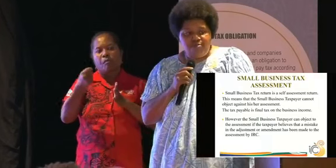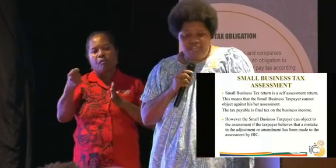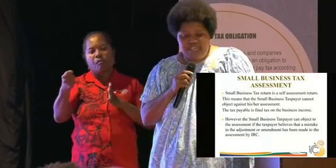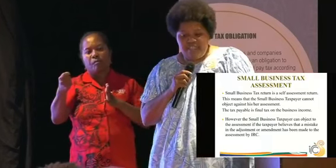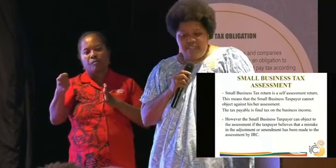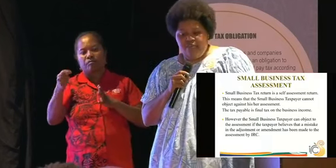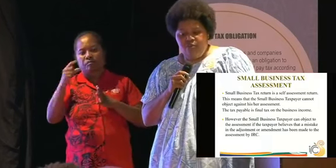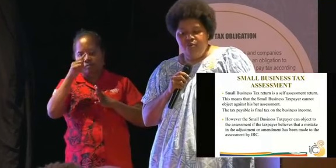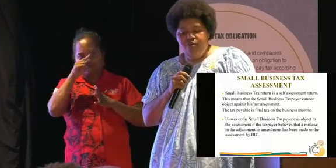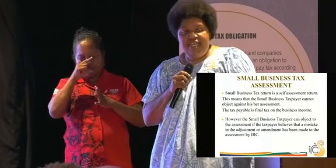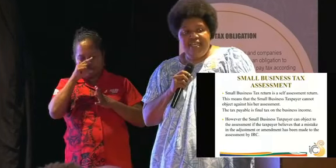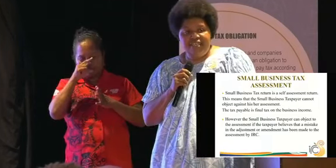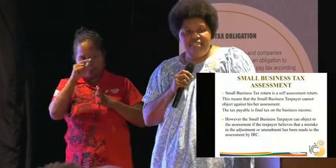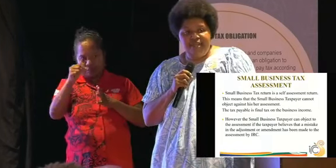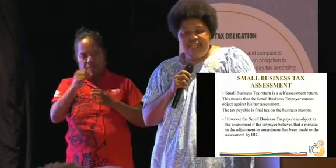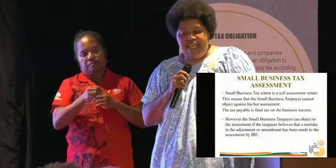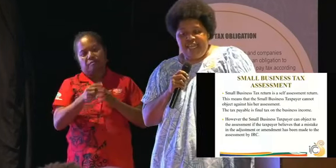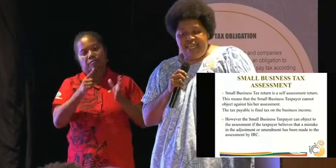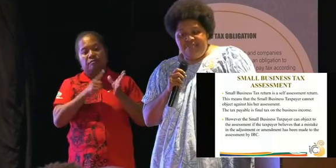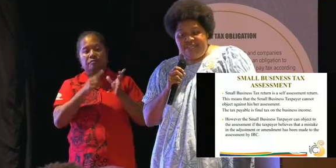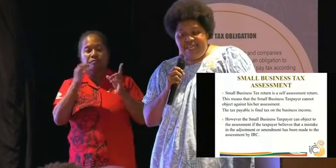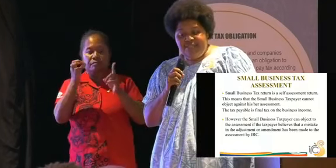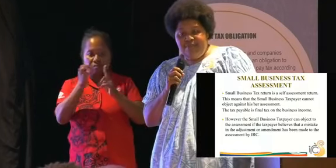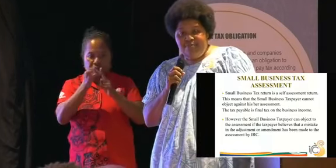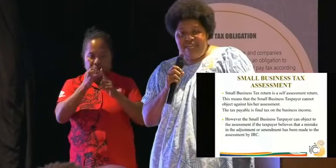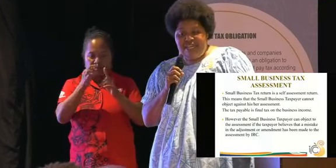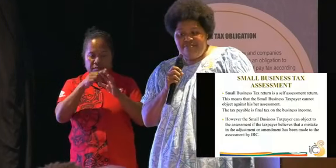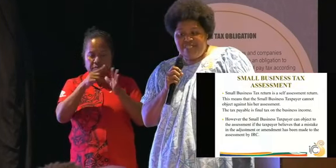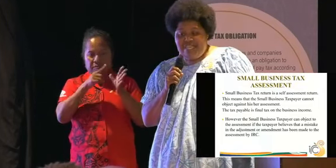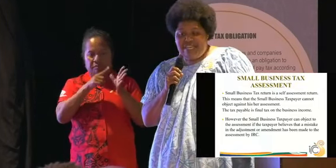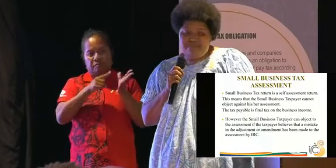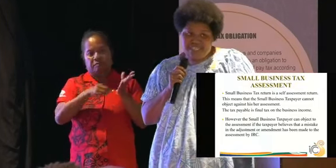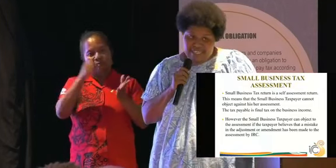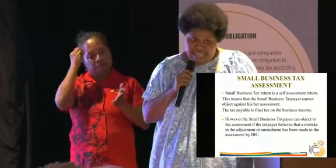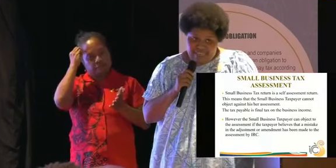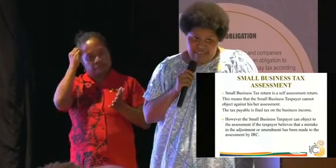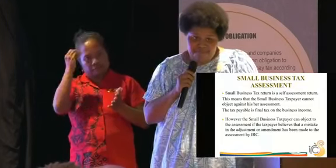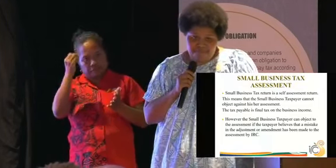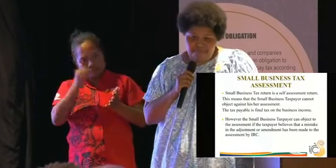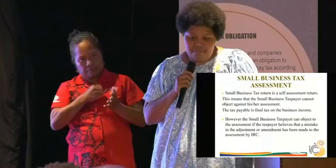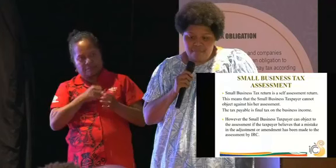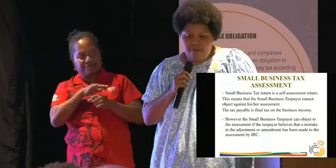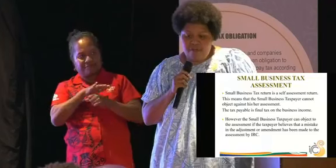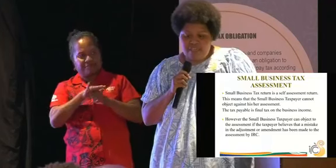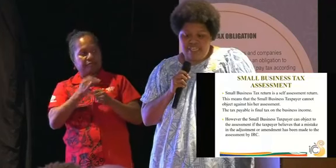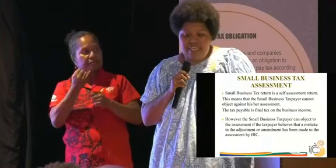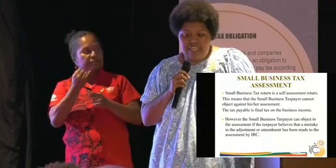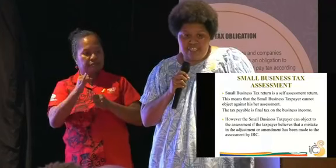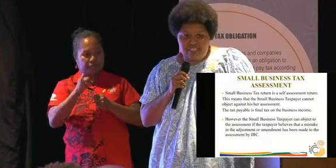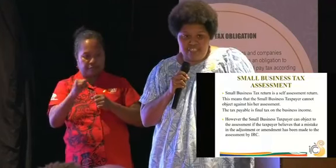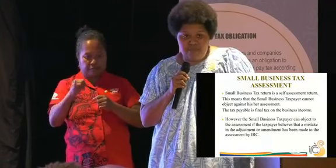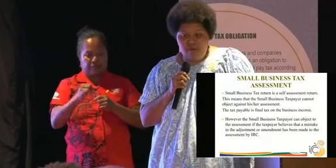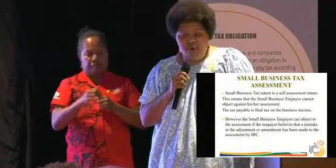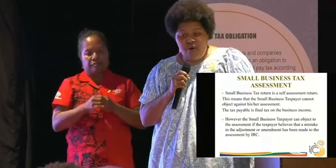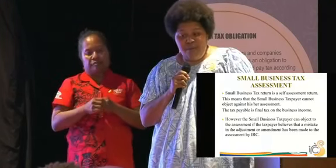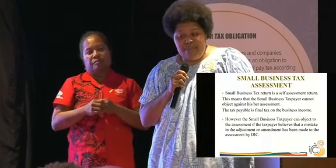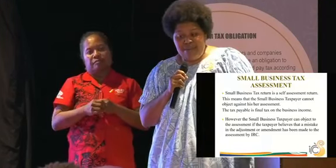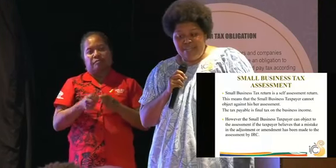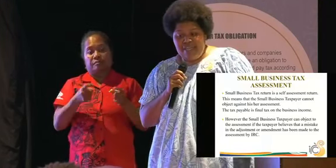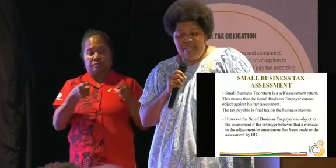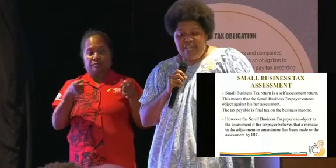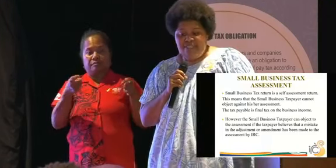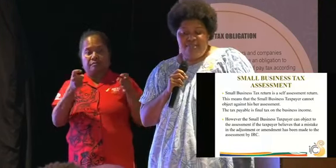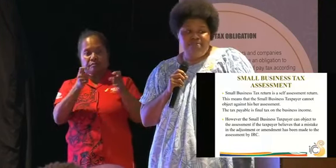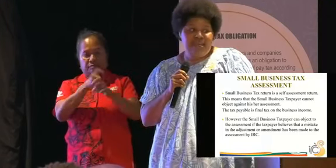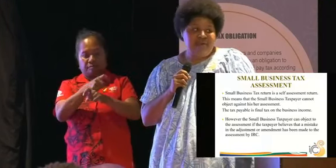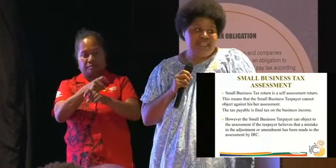can object to the assessment if the taxpayer believes that a mistake in the adjustment or